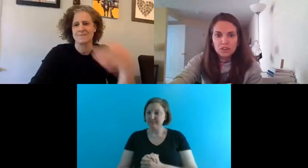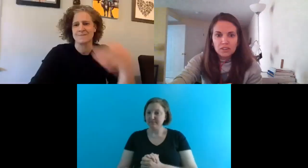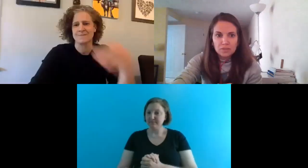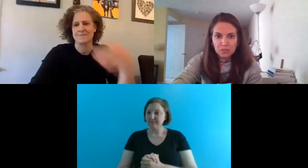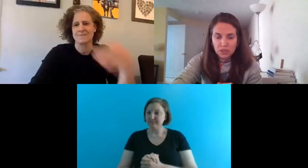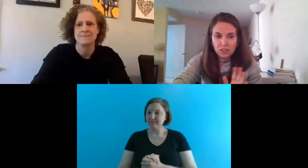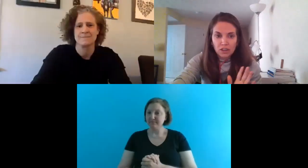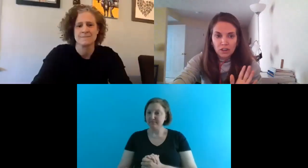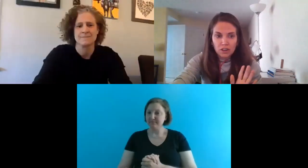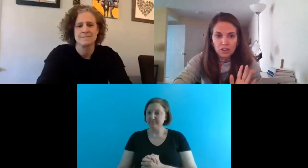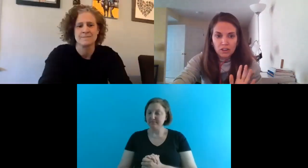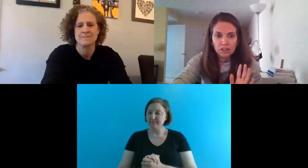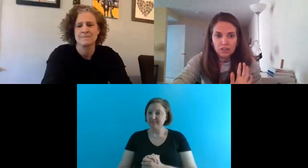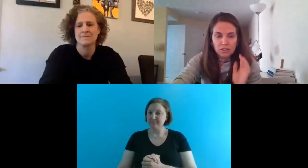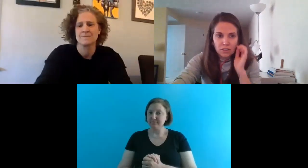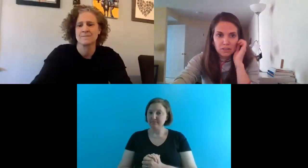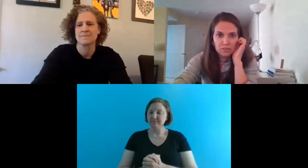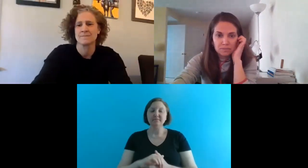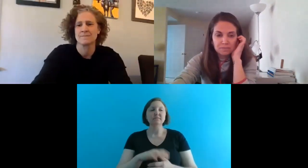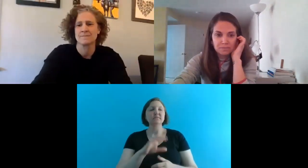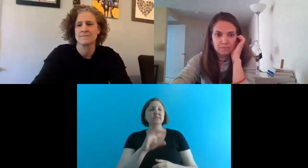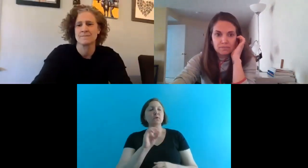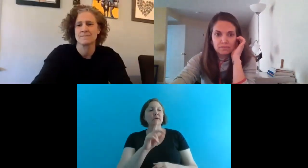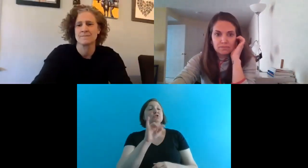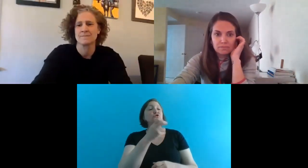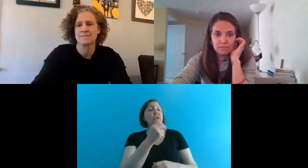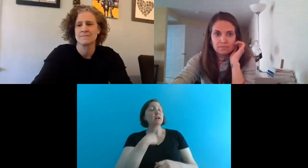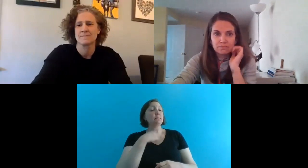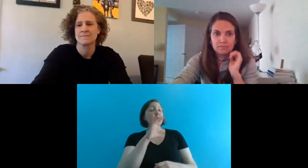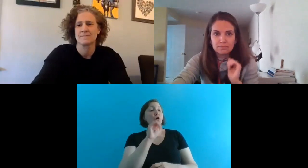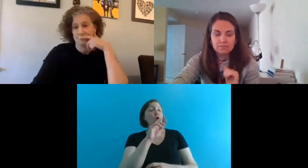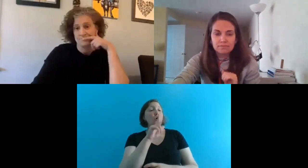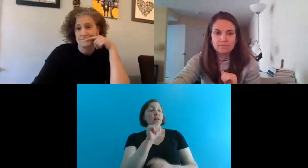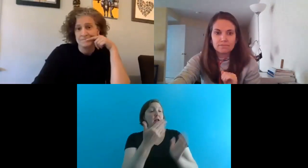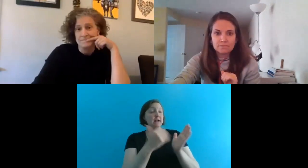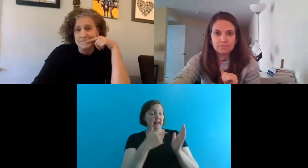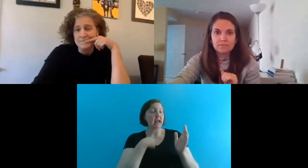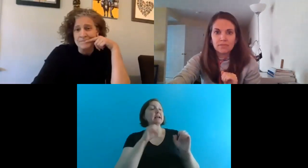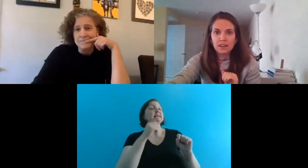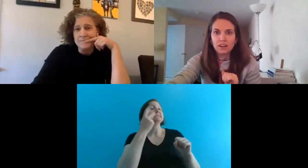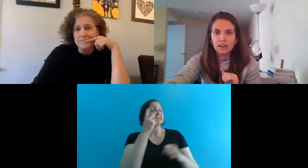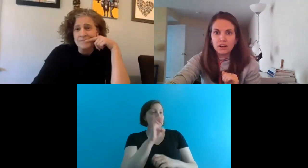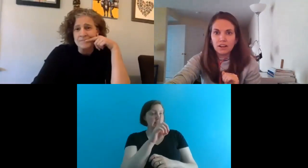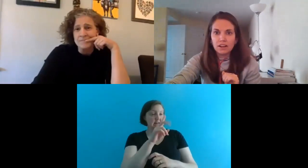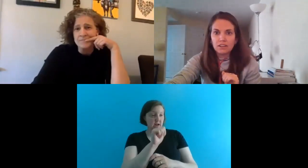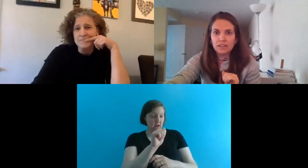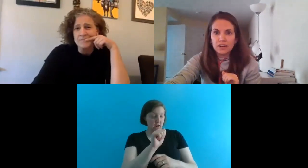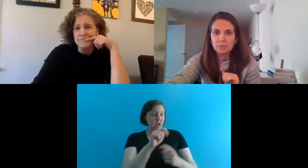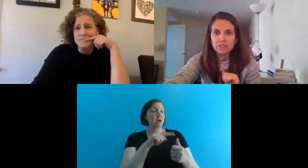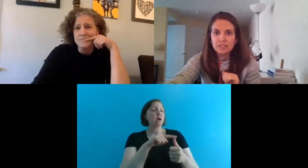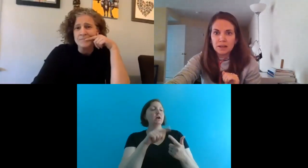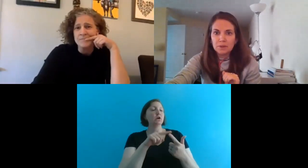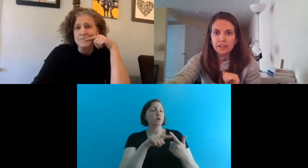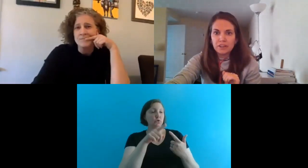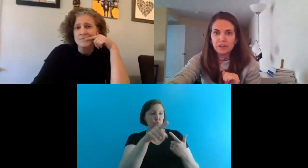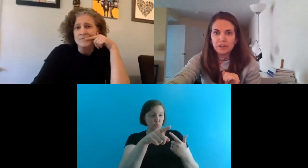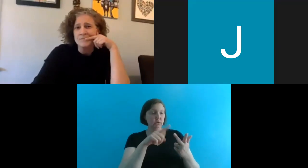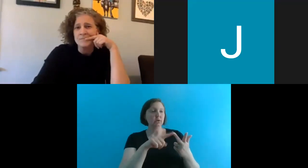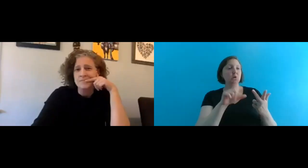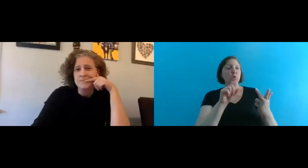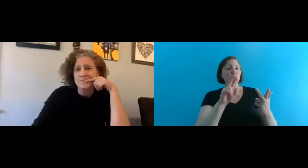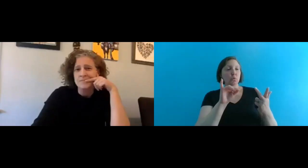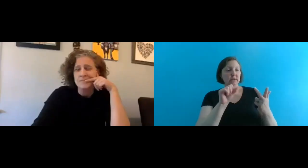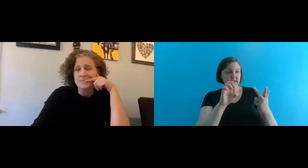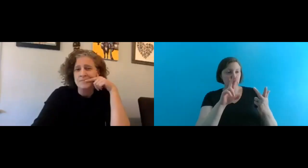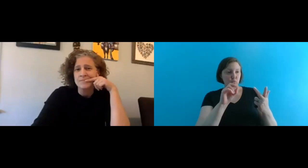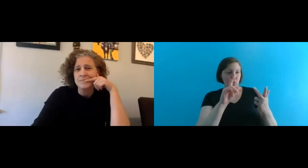Okay, Jen, this is Carla again. I can see Edna, I can see you, and I can see Louise Rollins. All right, I'm going to stop my own video,